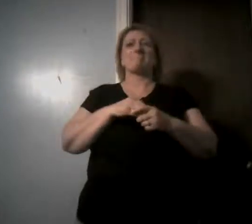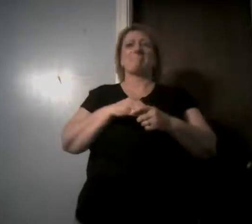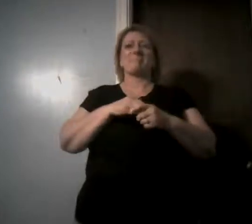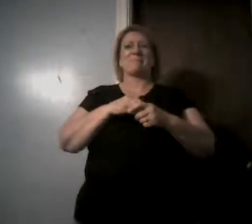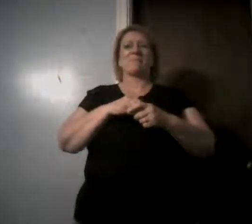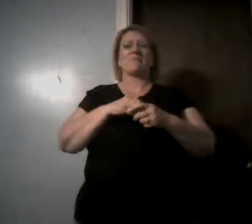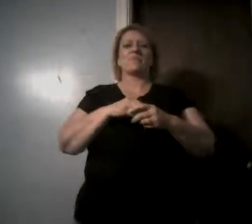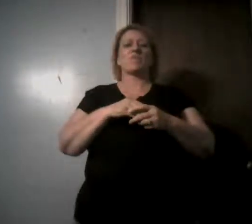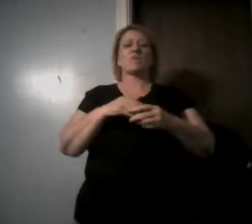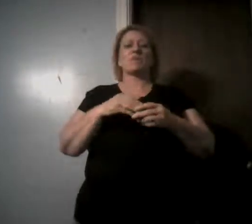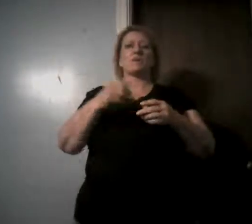Staph.